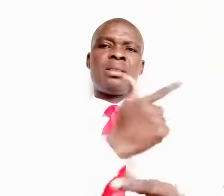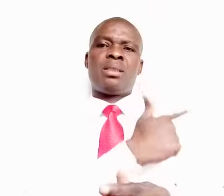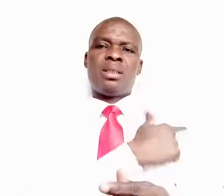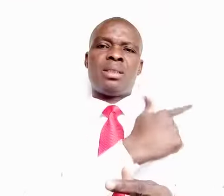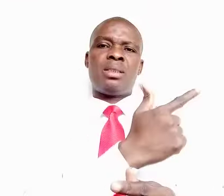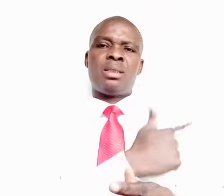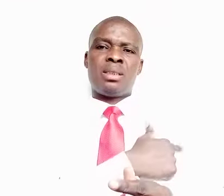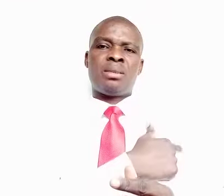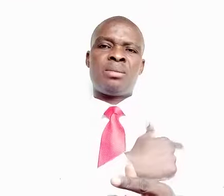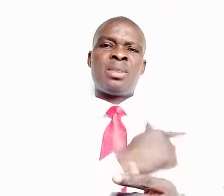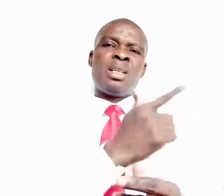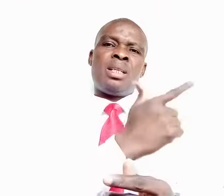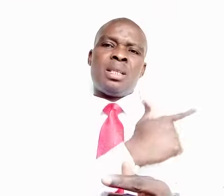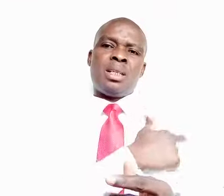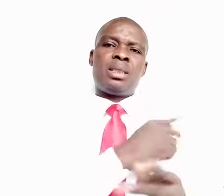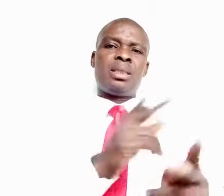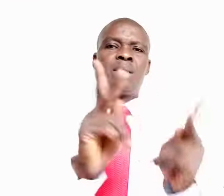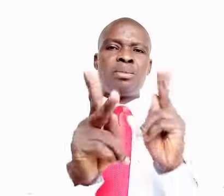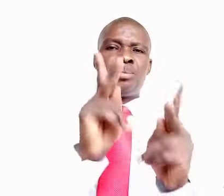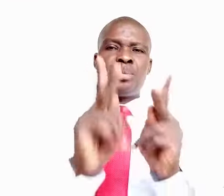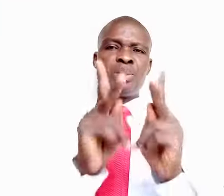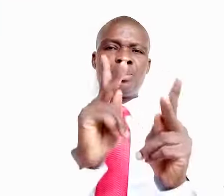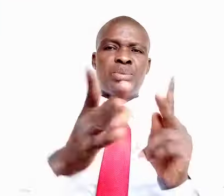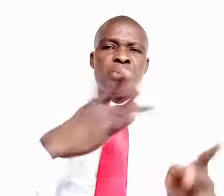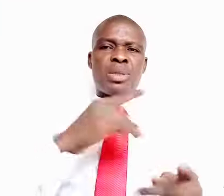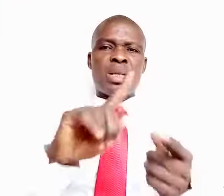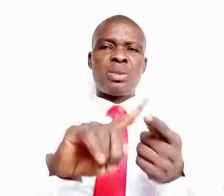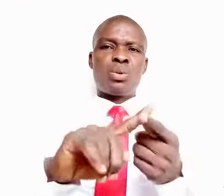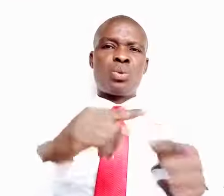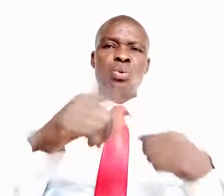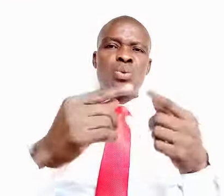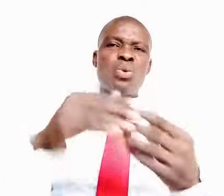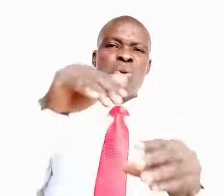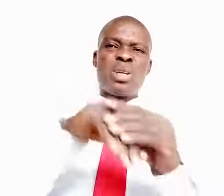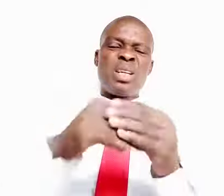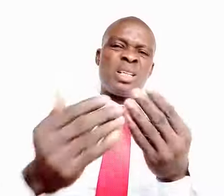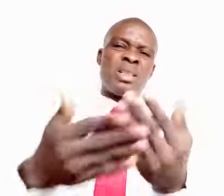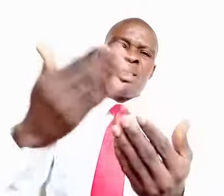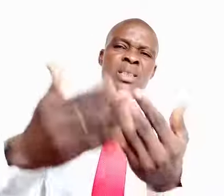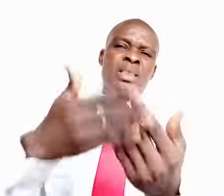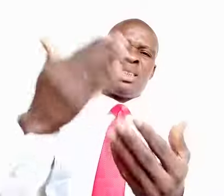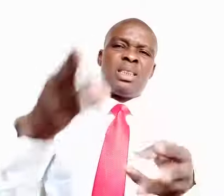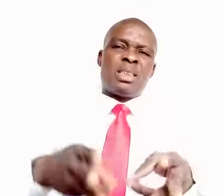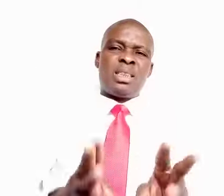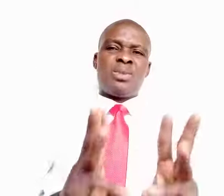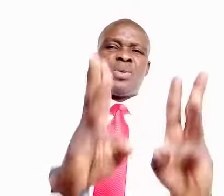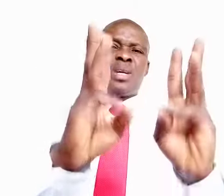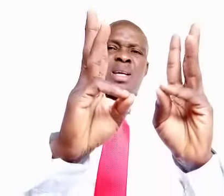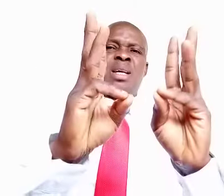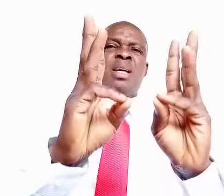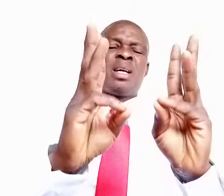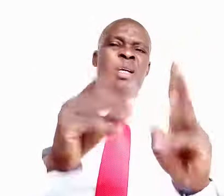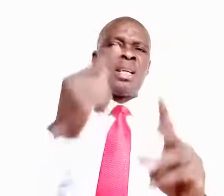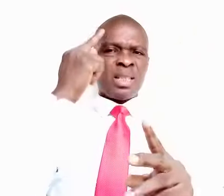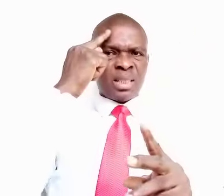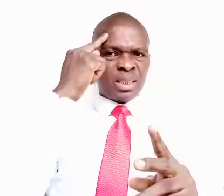Lazy people like to take the easy way out. Just think back to those days when we were told